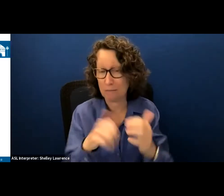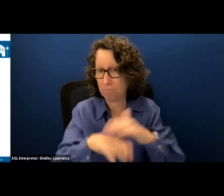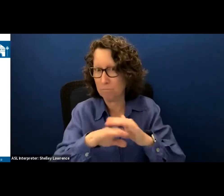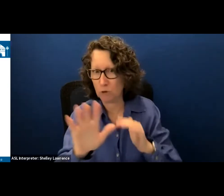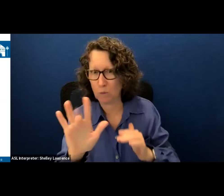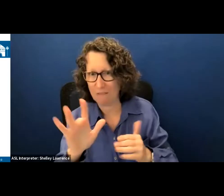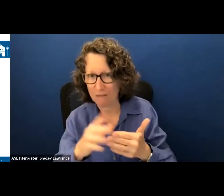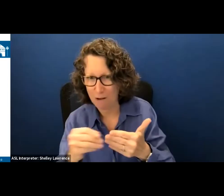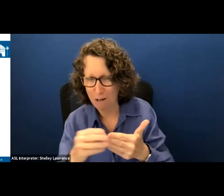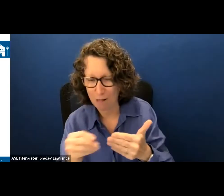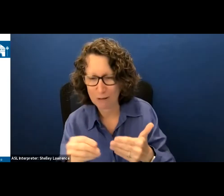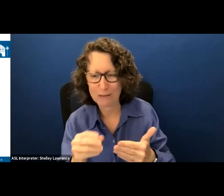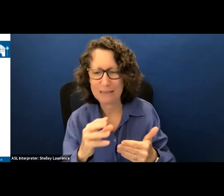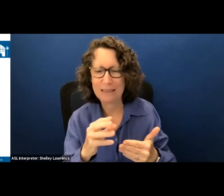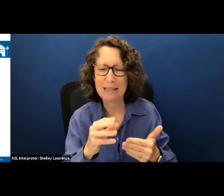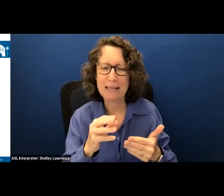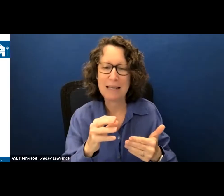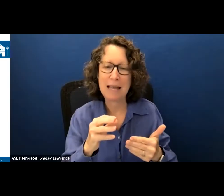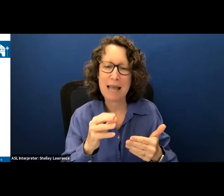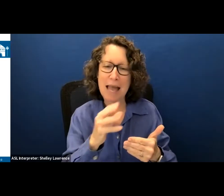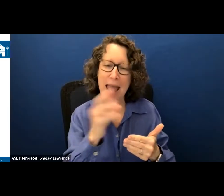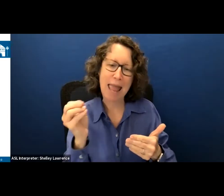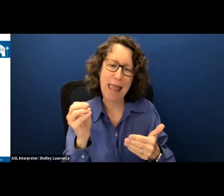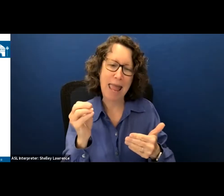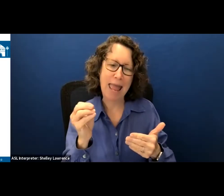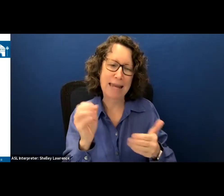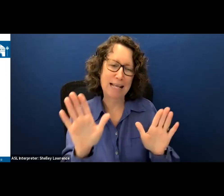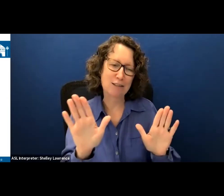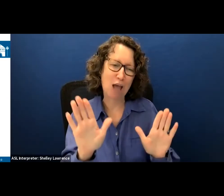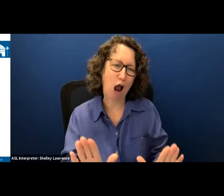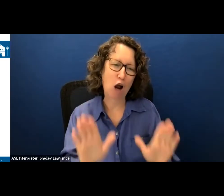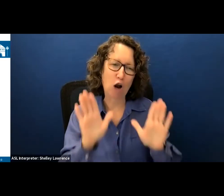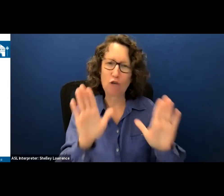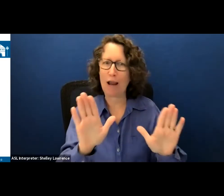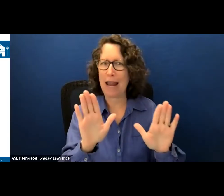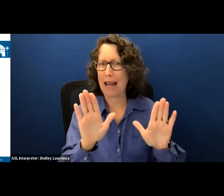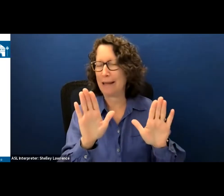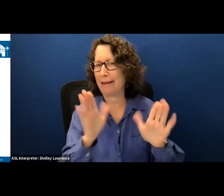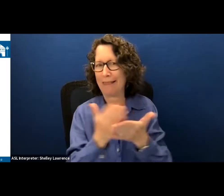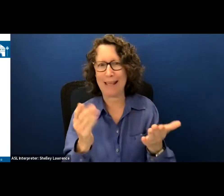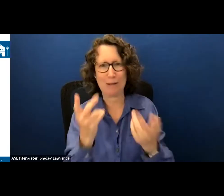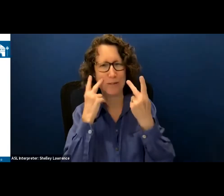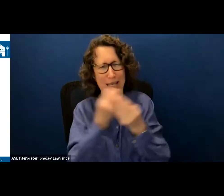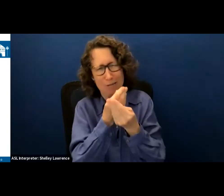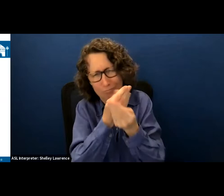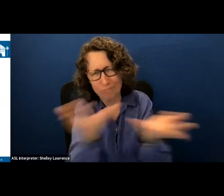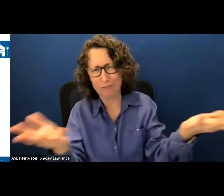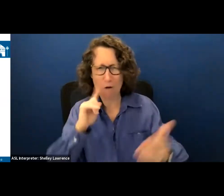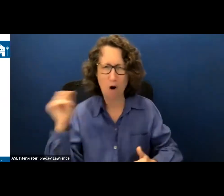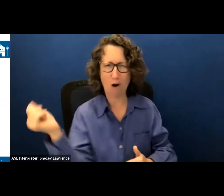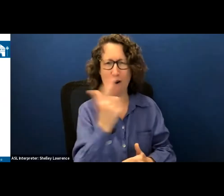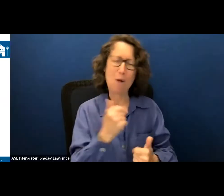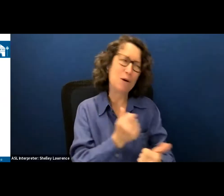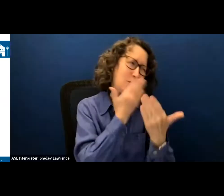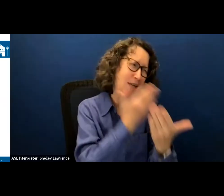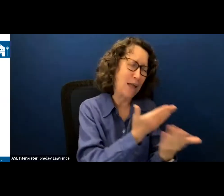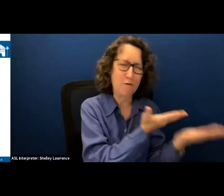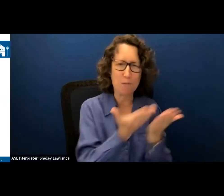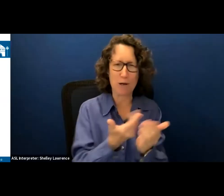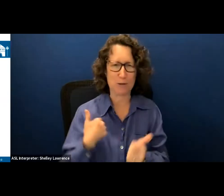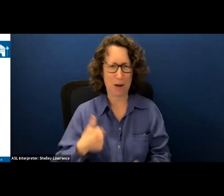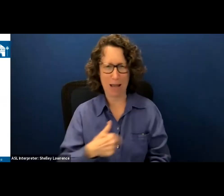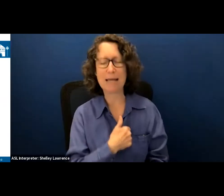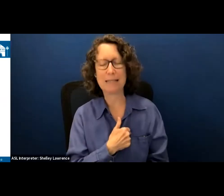amount. And it is such a great thing to see across the board, and I want to thank them for bringing this to